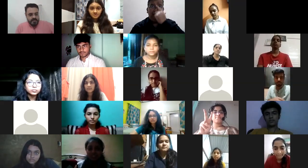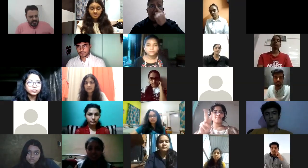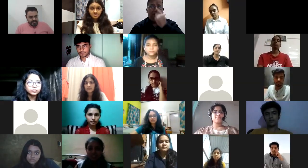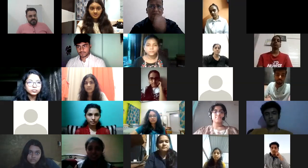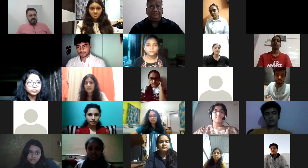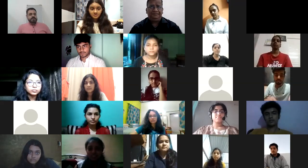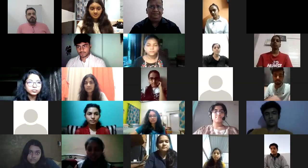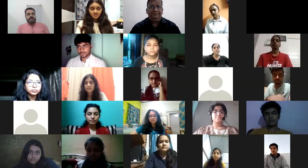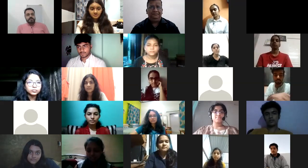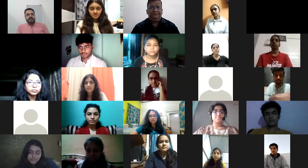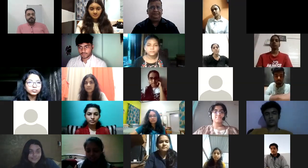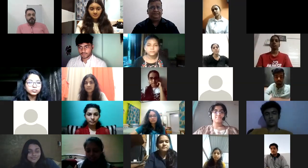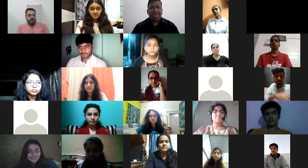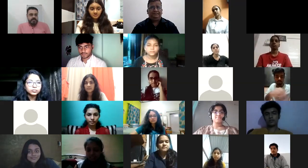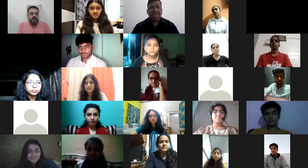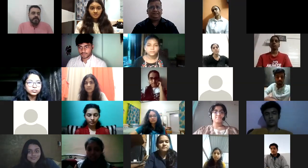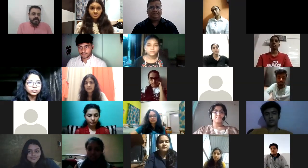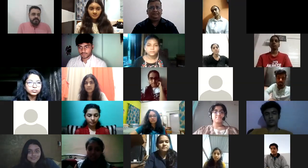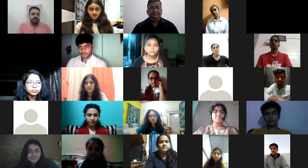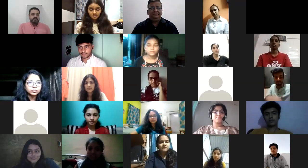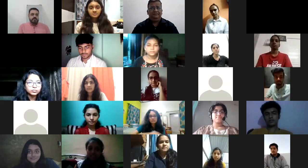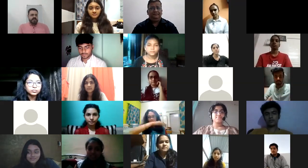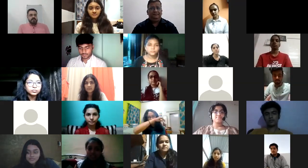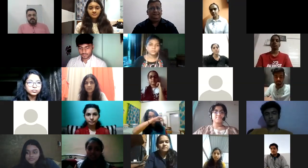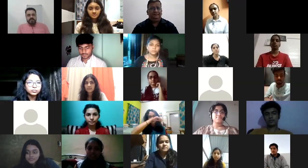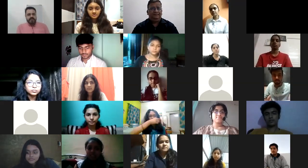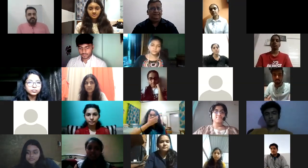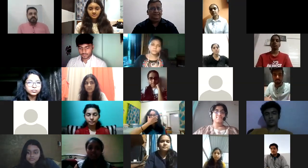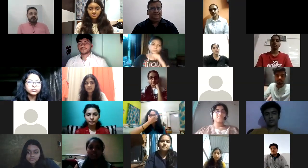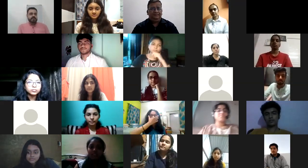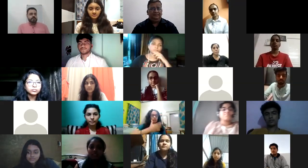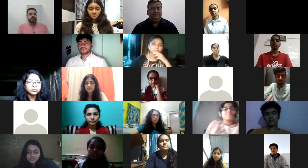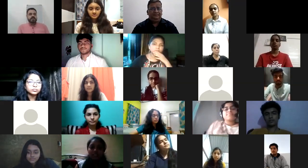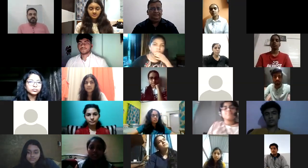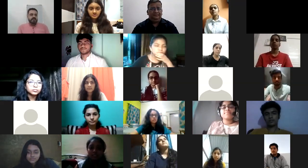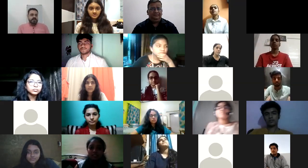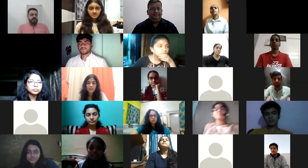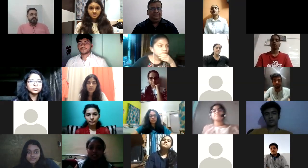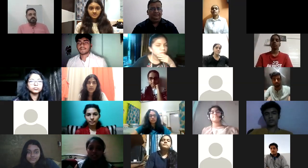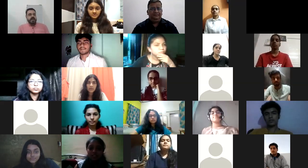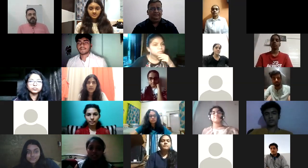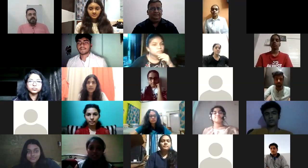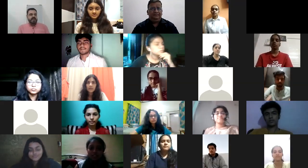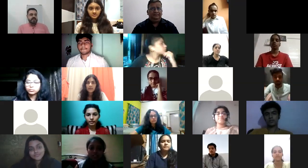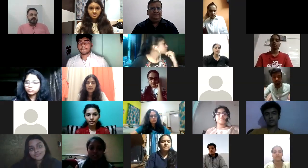Yeah, so we have to take it purely in the context, you know, because like just the way we use the word THEIR and